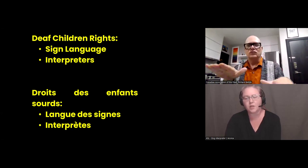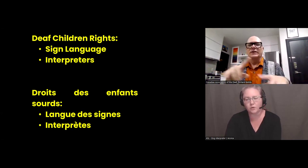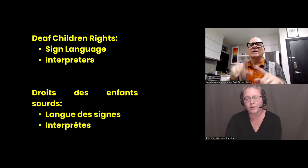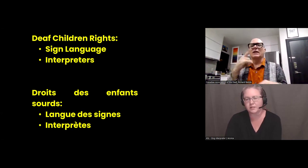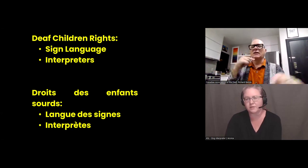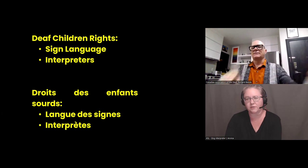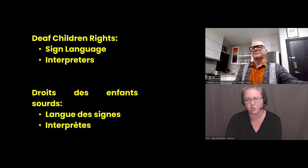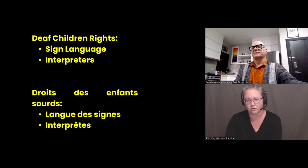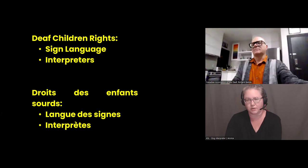the rights of deaf children.